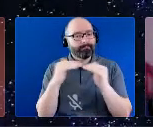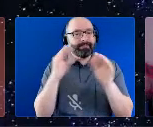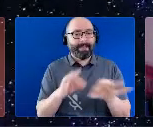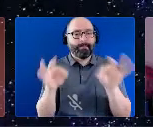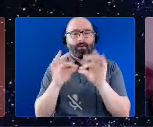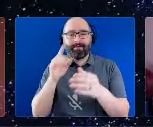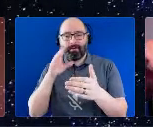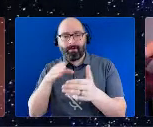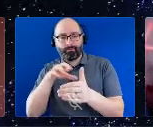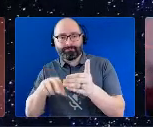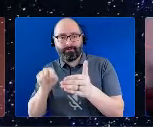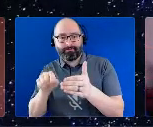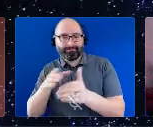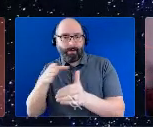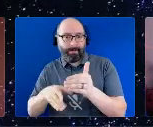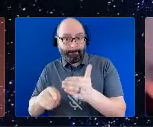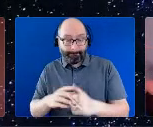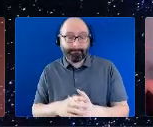Okay, last and not least, implementation,